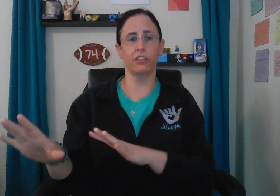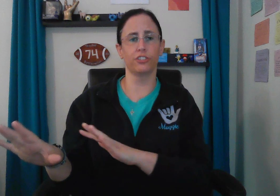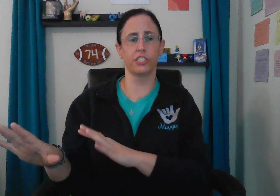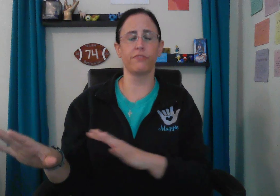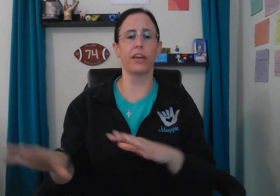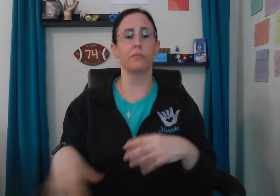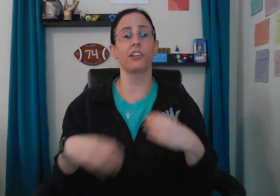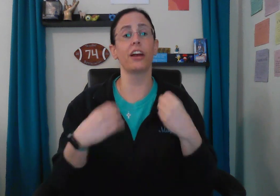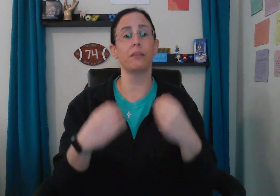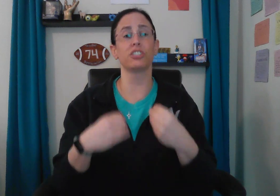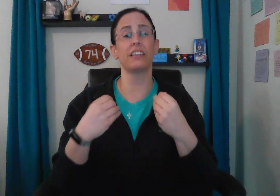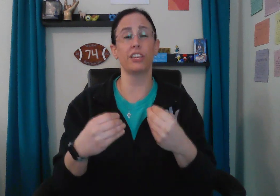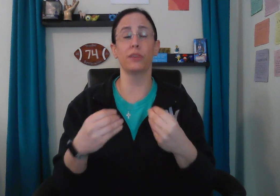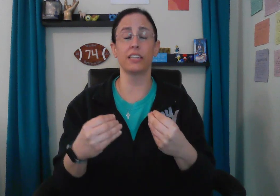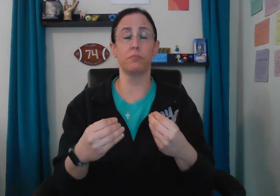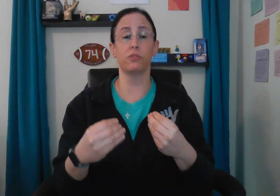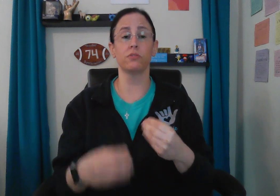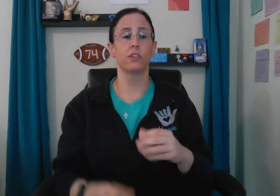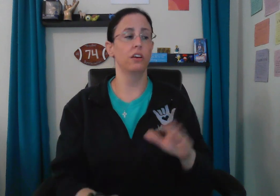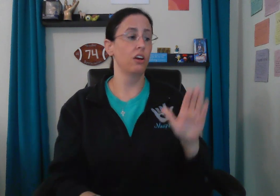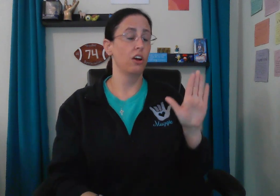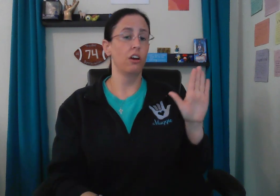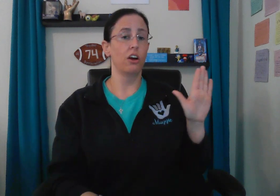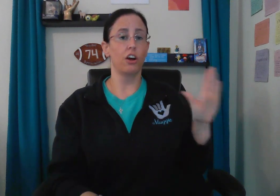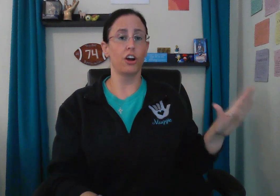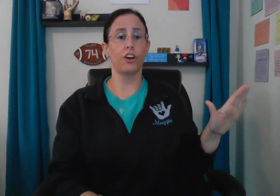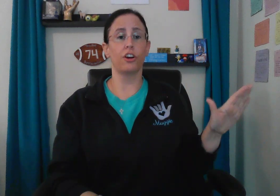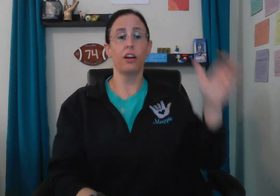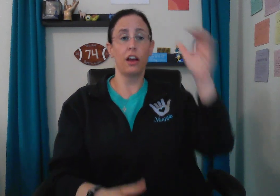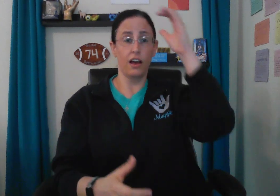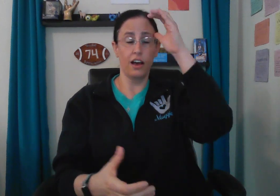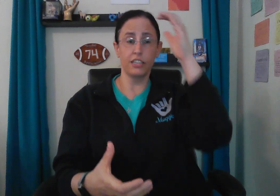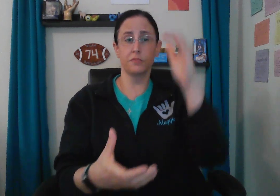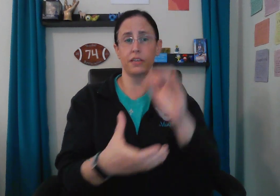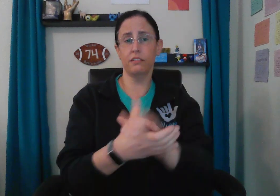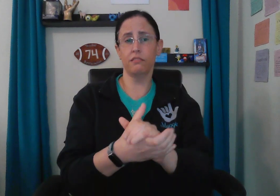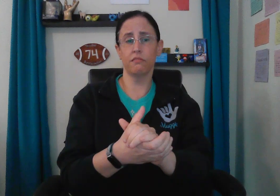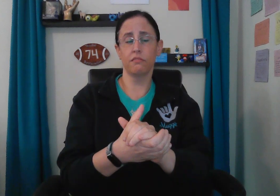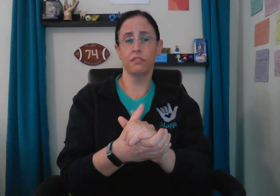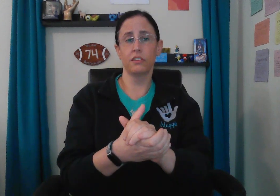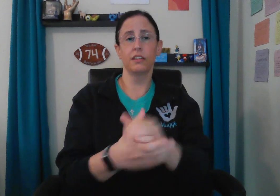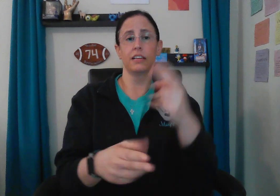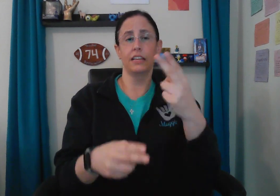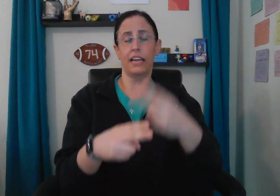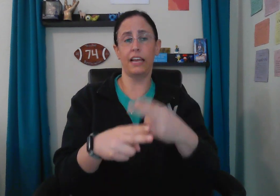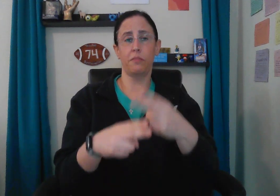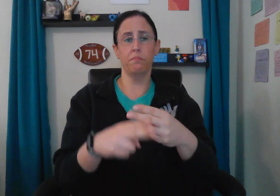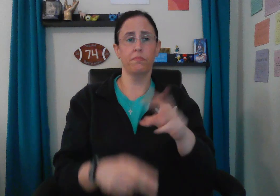learned this vocabulary, I'm just giving you examples. Her husband, name,